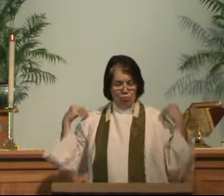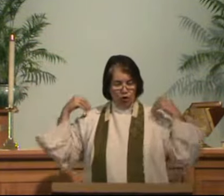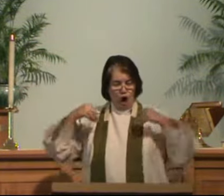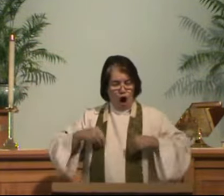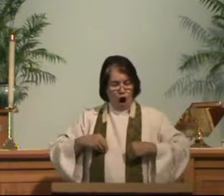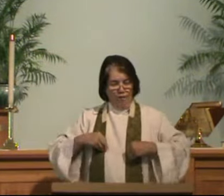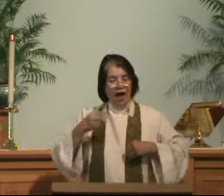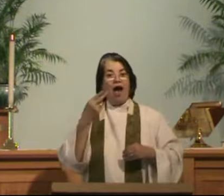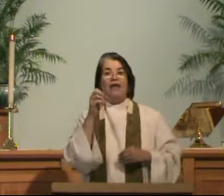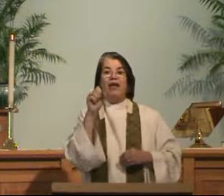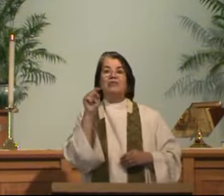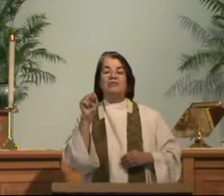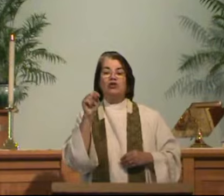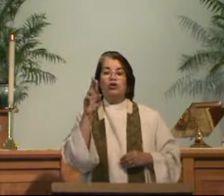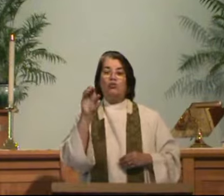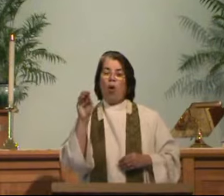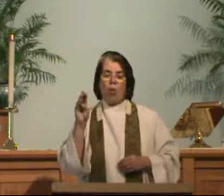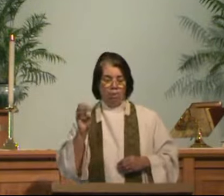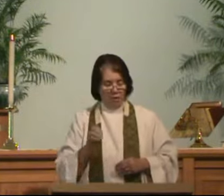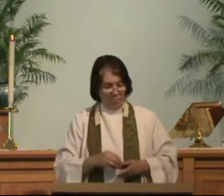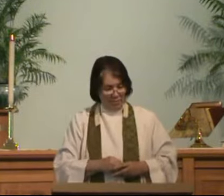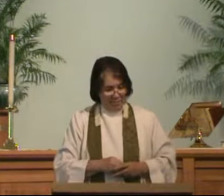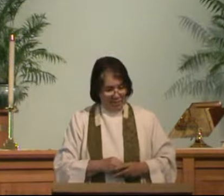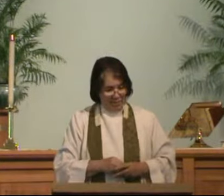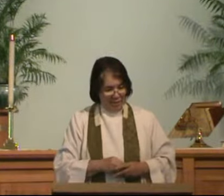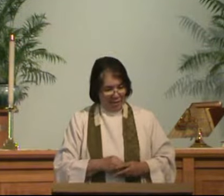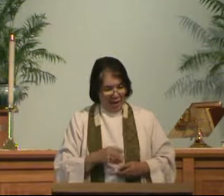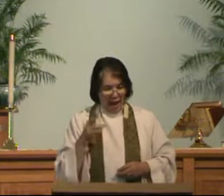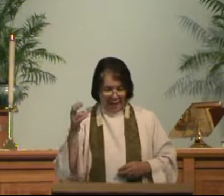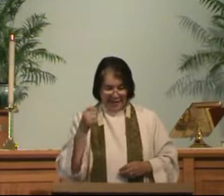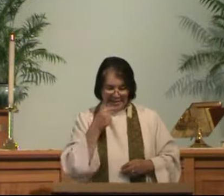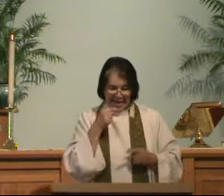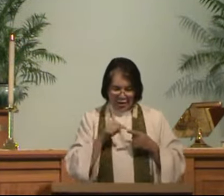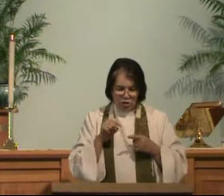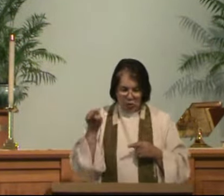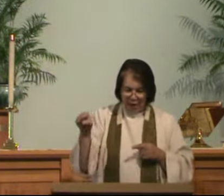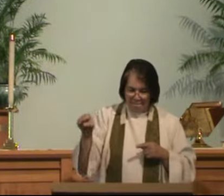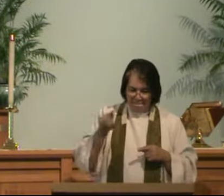put on a guest robe. And he said to him,